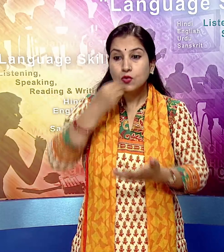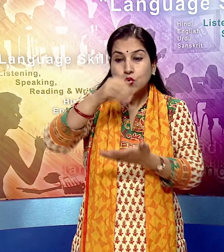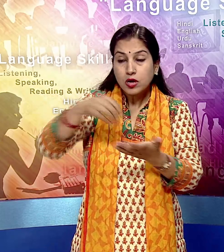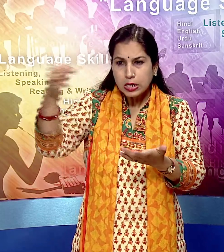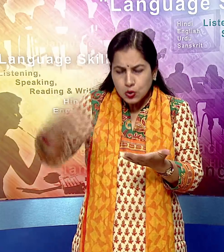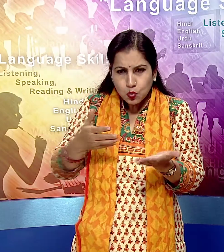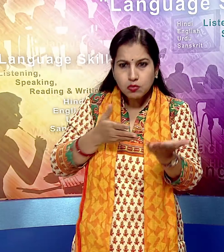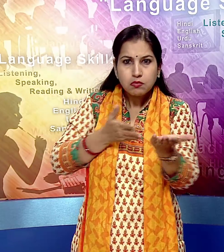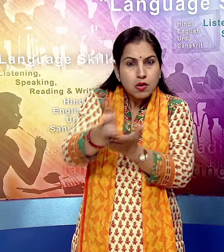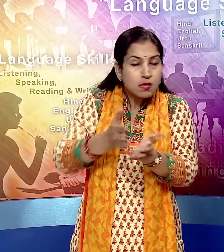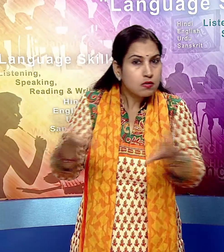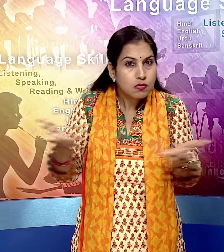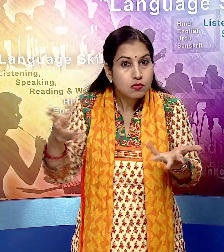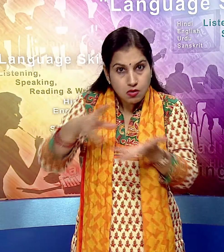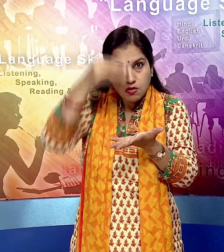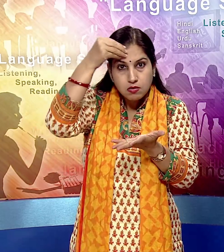unconventional methods of cooking,